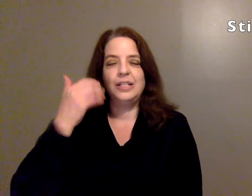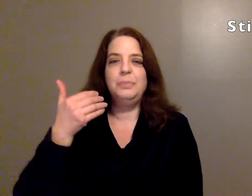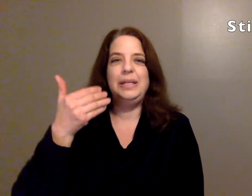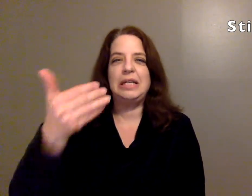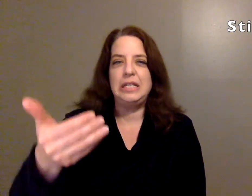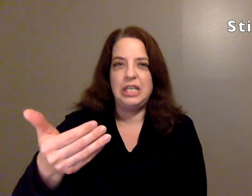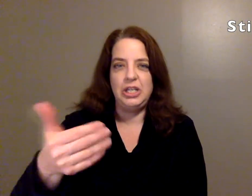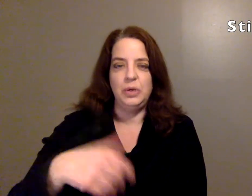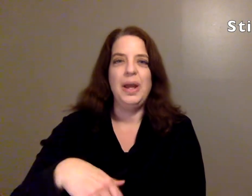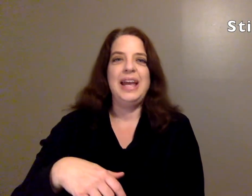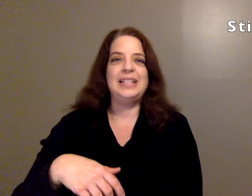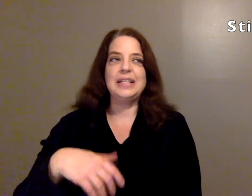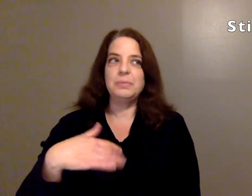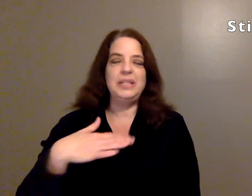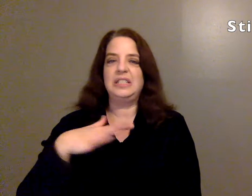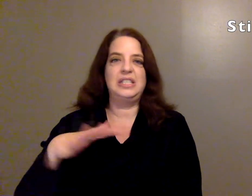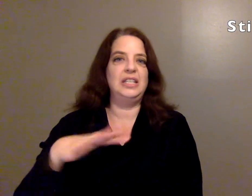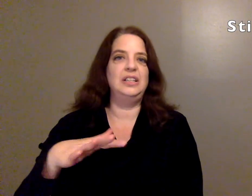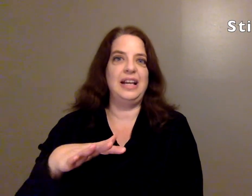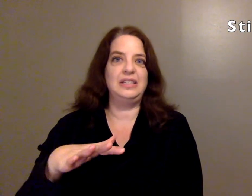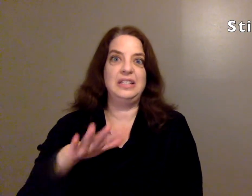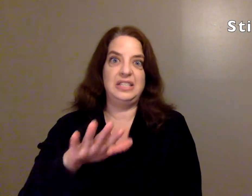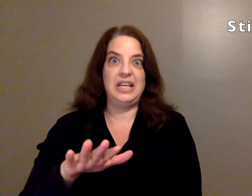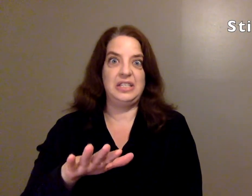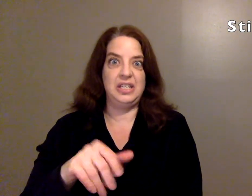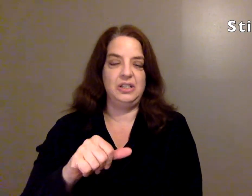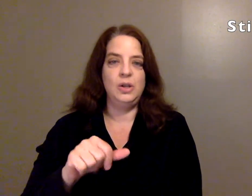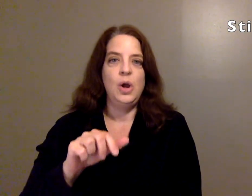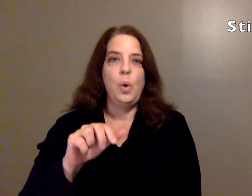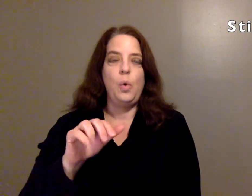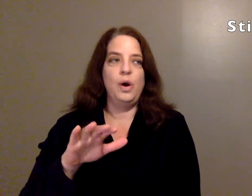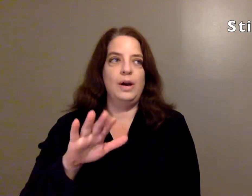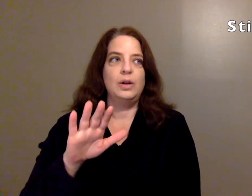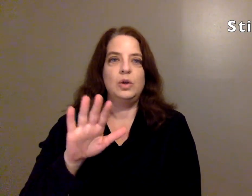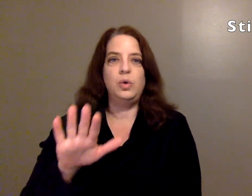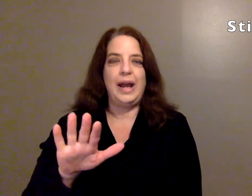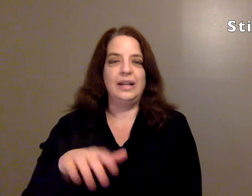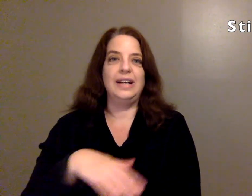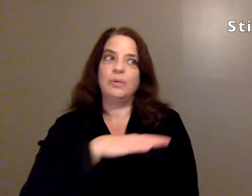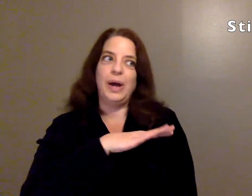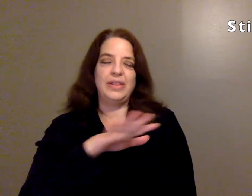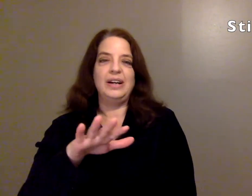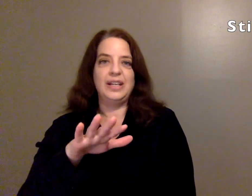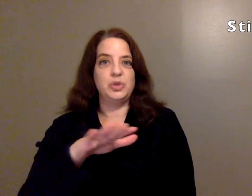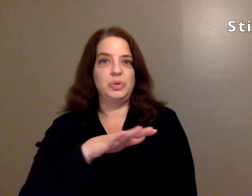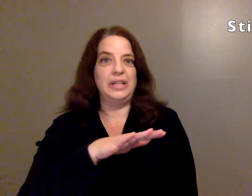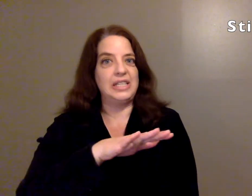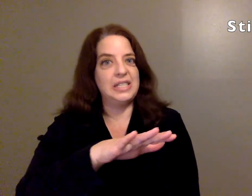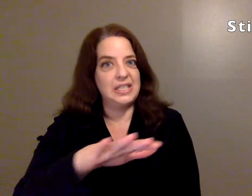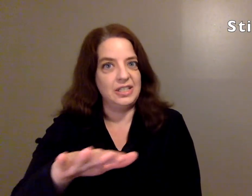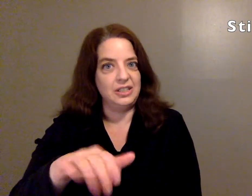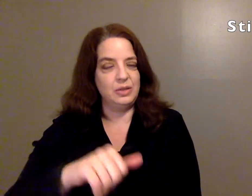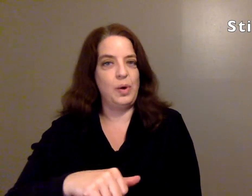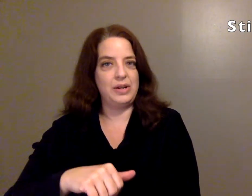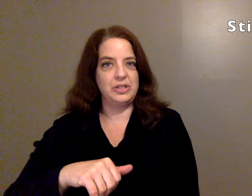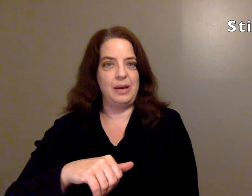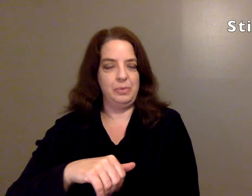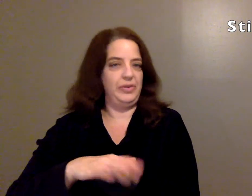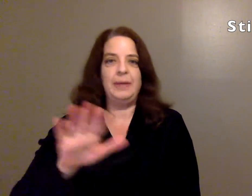mean continue. It doesn't mean still as in stay still or quiet. Like, wow, that lake is really still. The water's not moving.